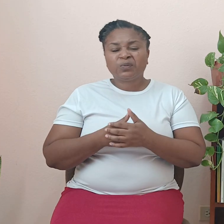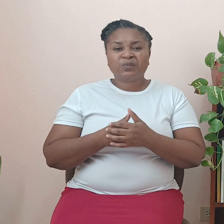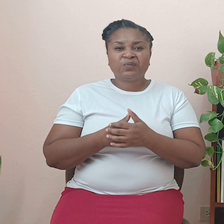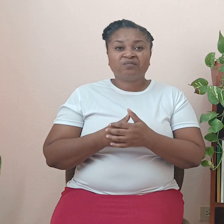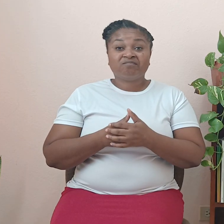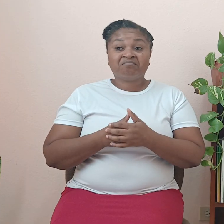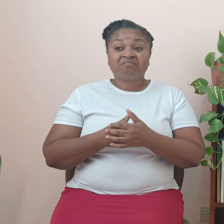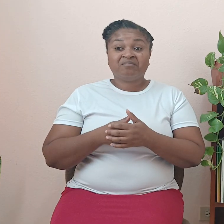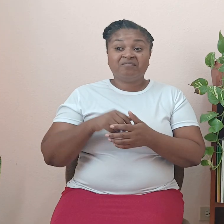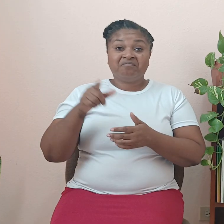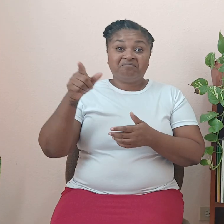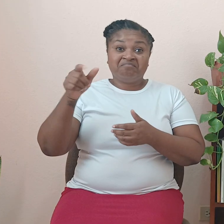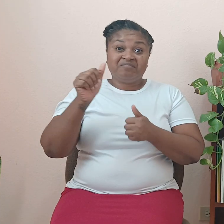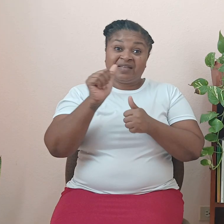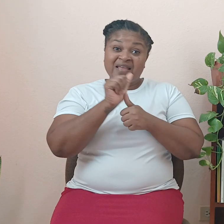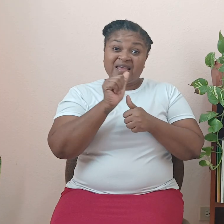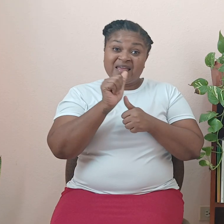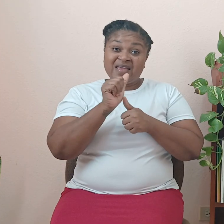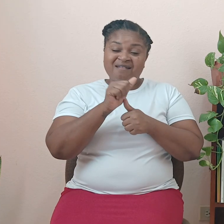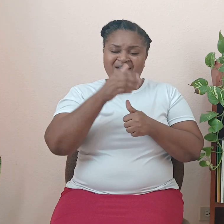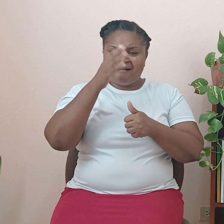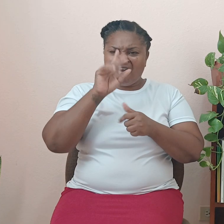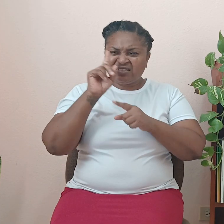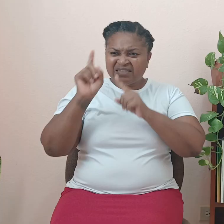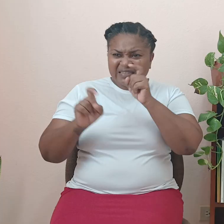A. God was testing him.